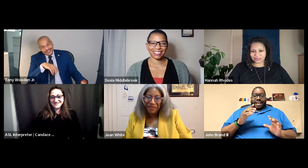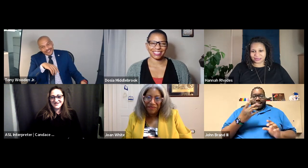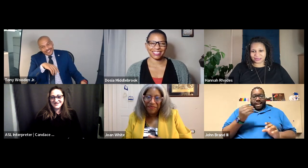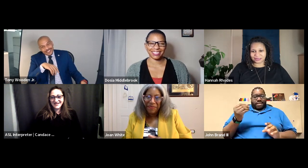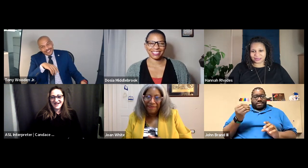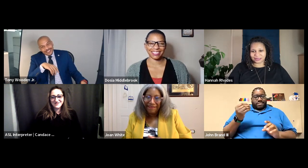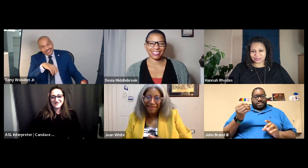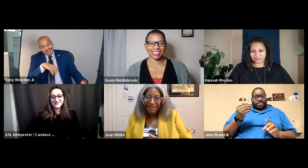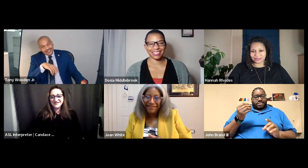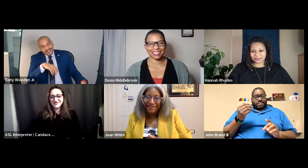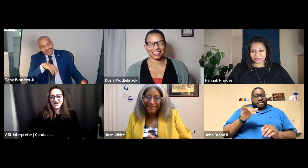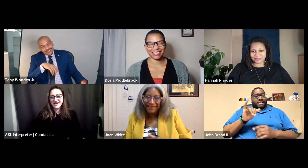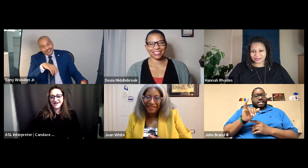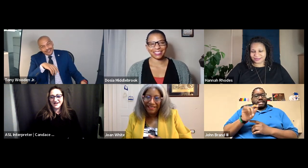So it was like, yeah, it was really great.